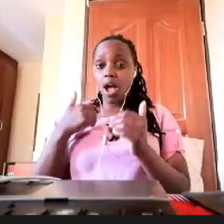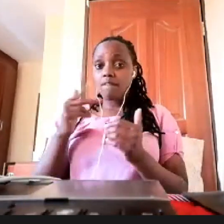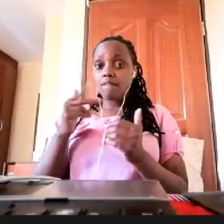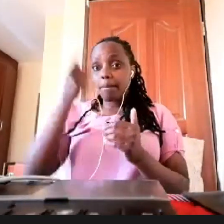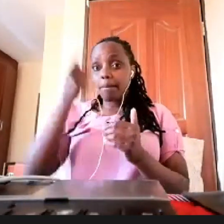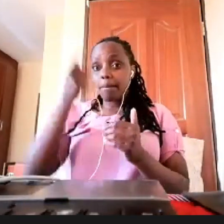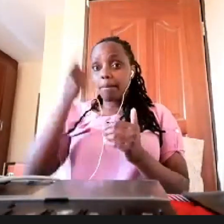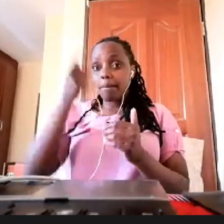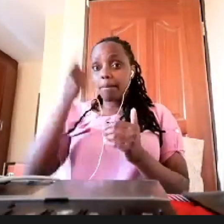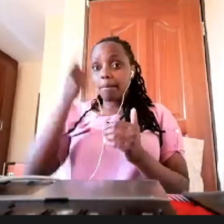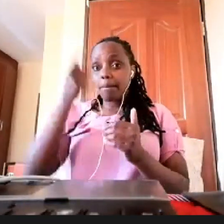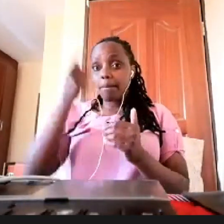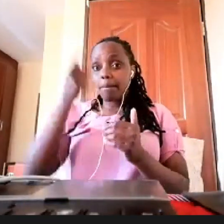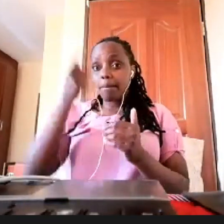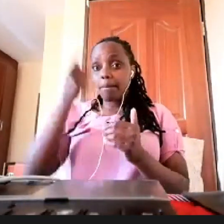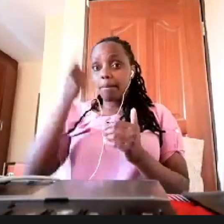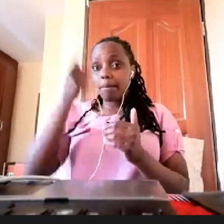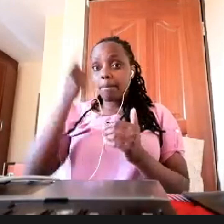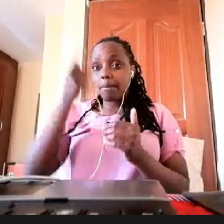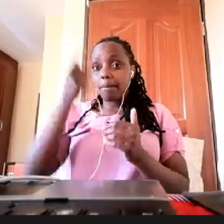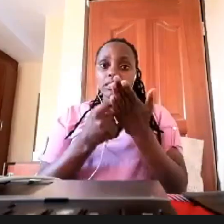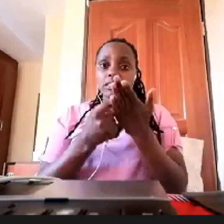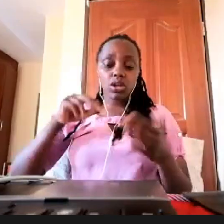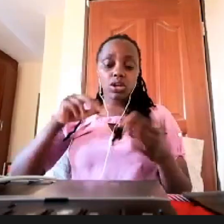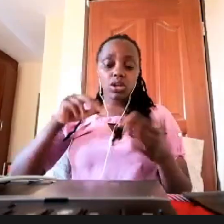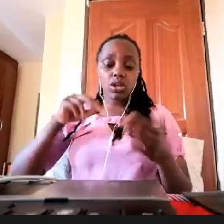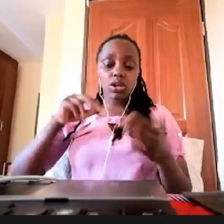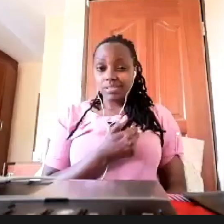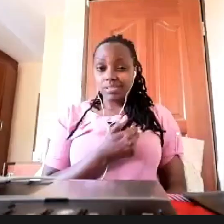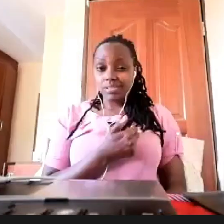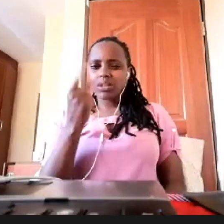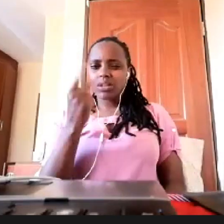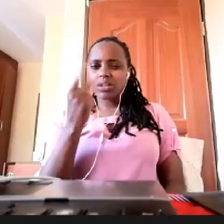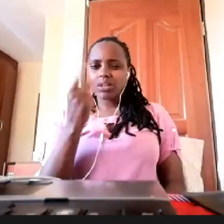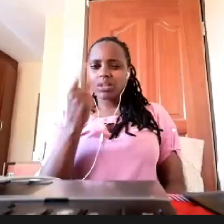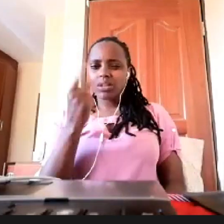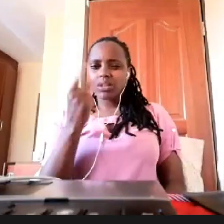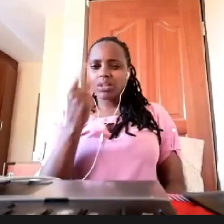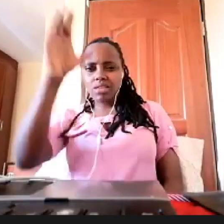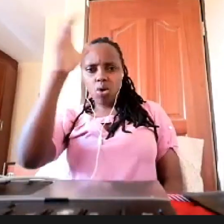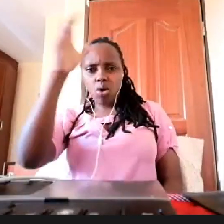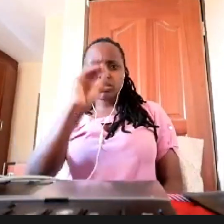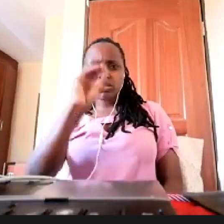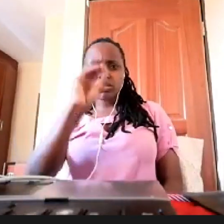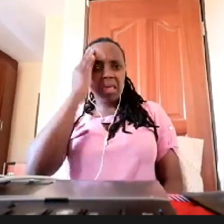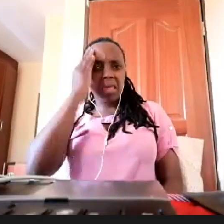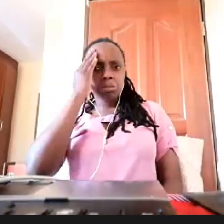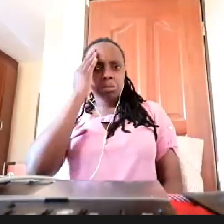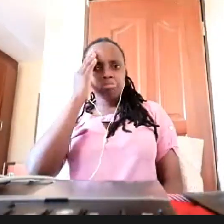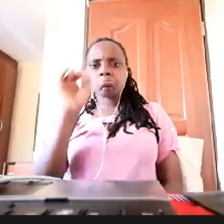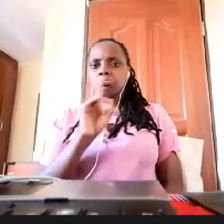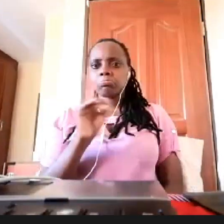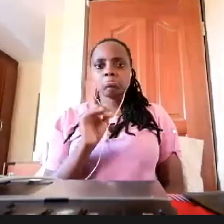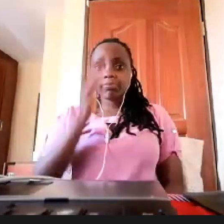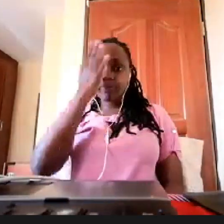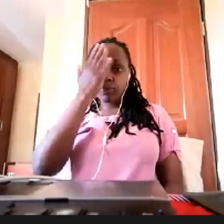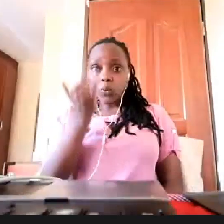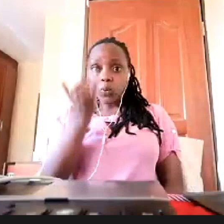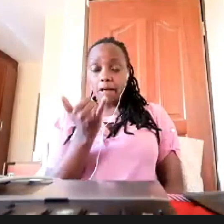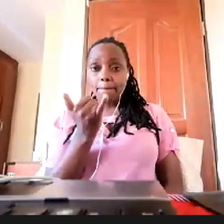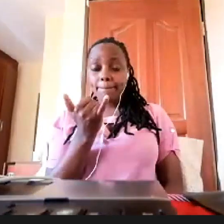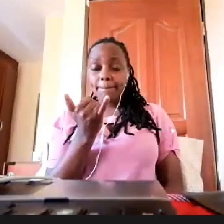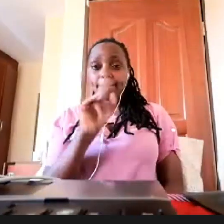them, we realized that this is not a concept that they are familiar with, because one